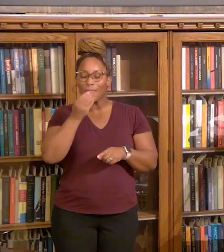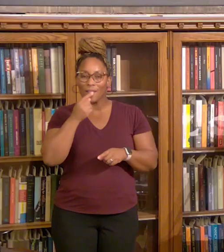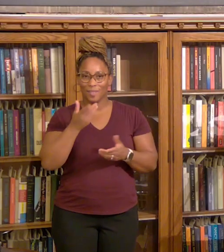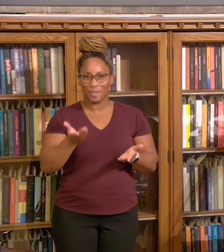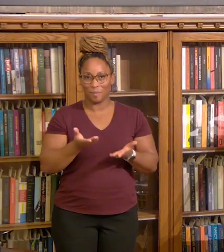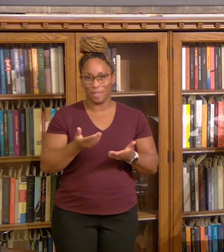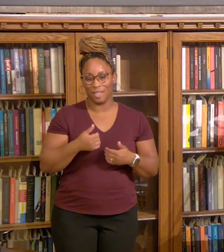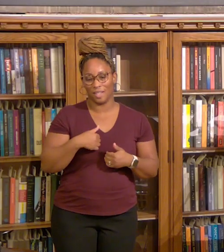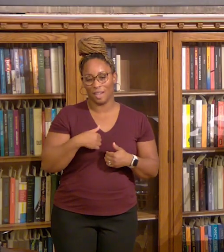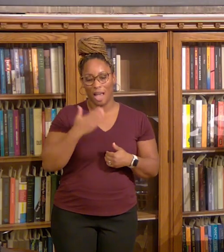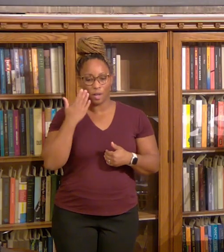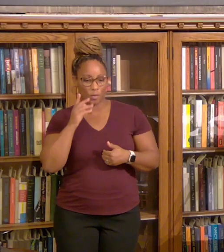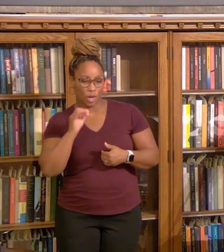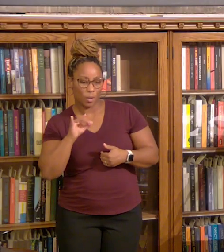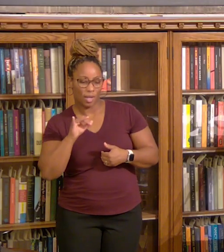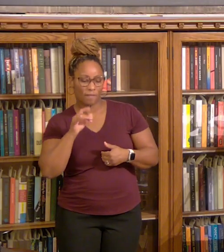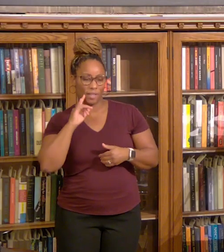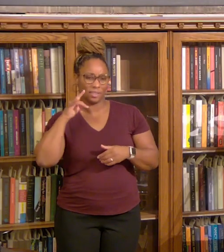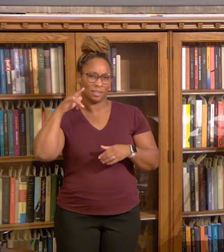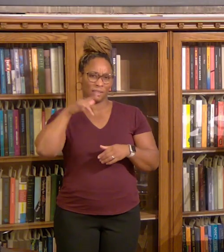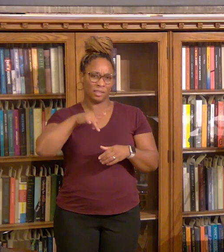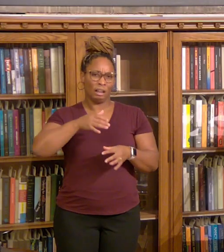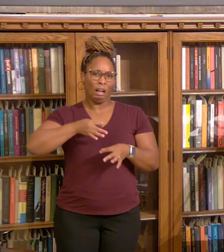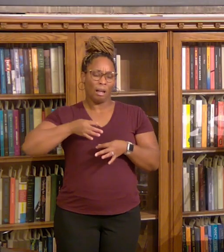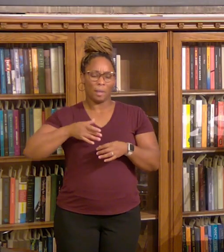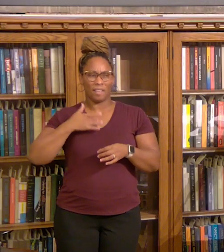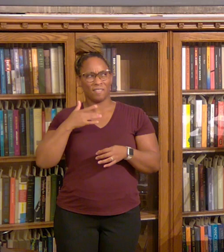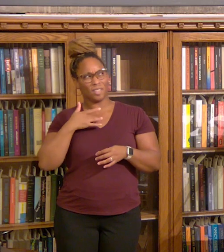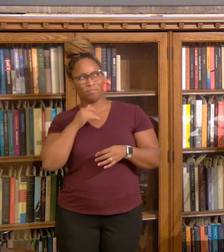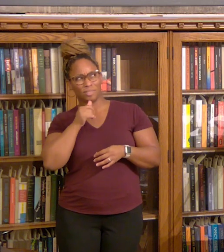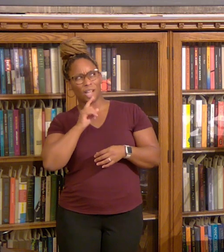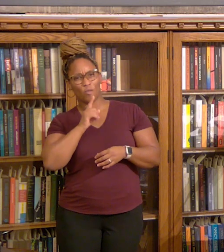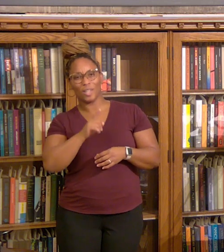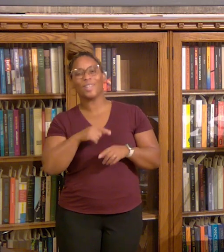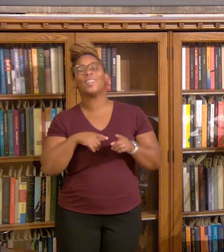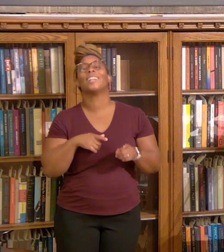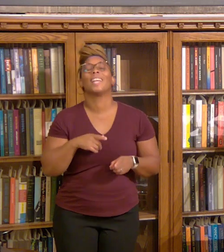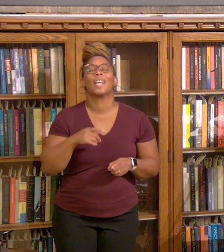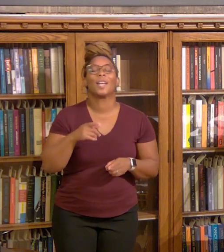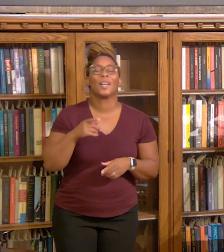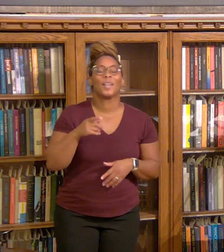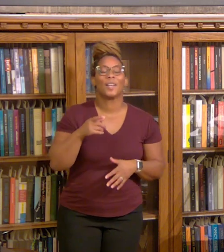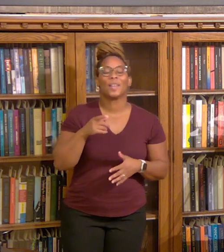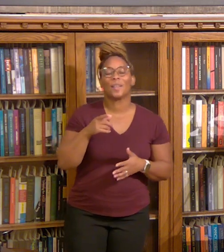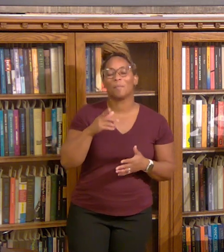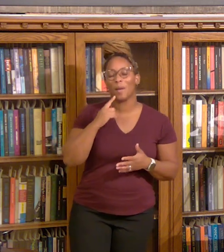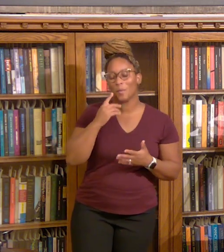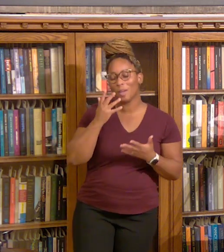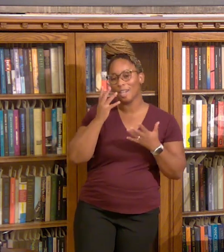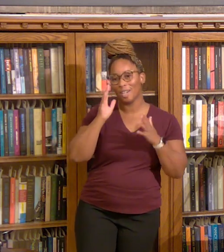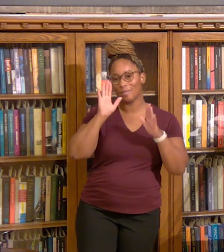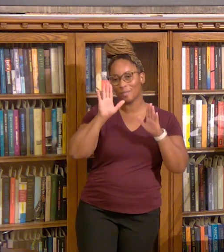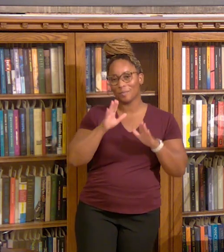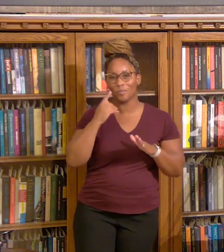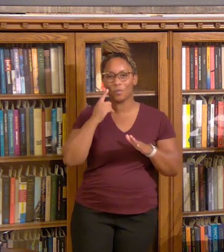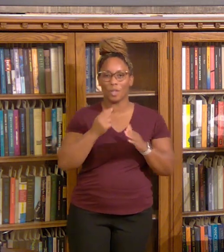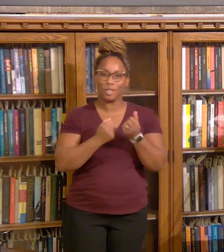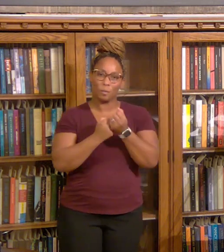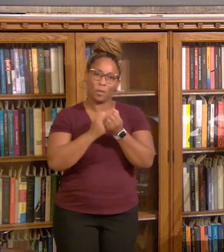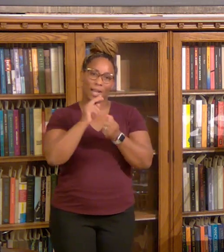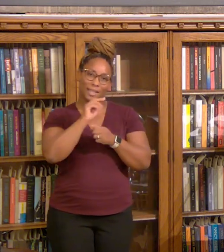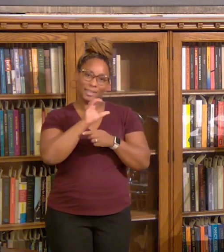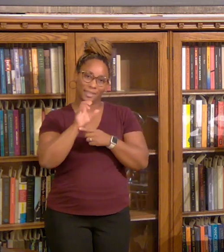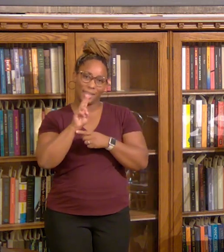be here um I don't know if it's the jet lag but it feels immensely surreal and we're both incredibly grateful for the support of North Carolina